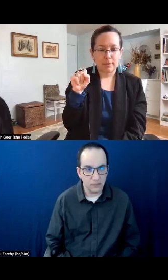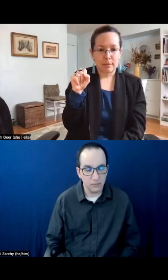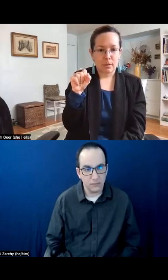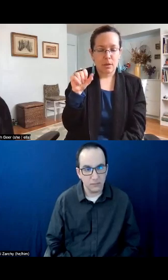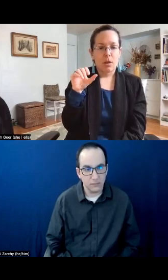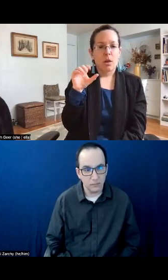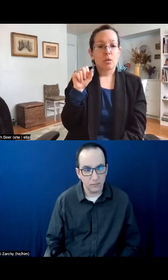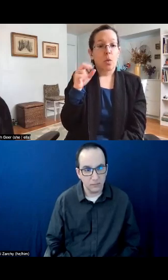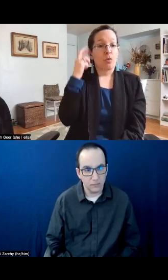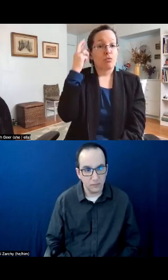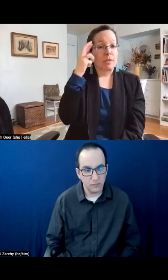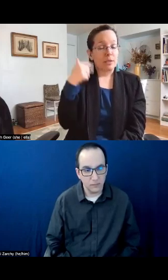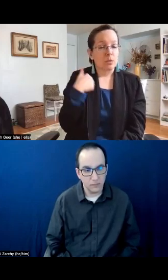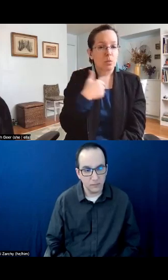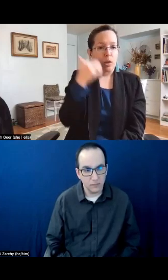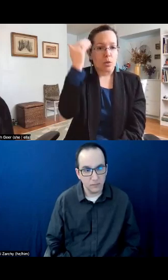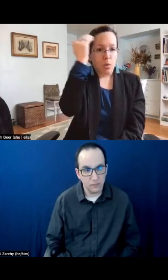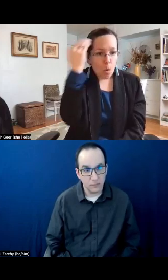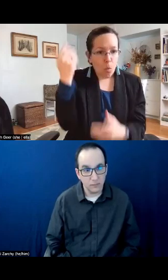Okay.